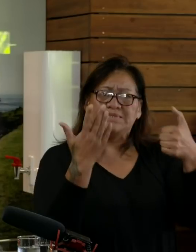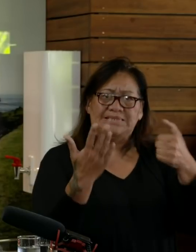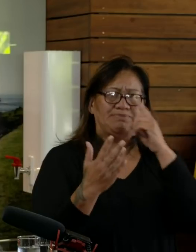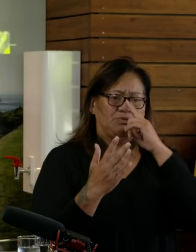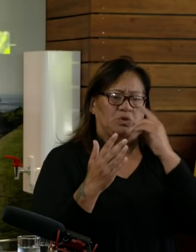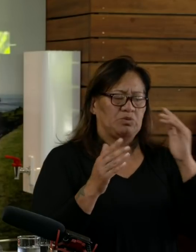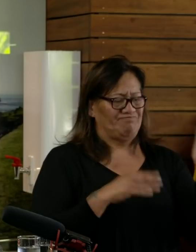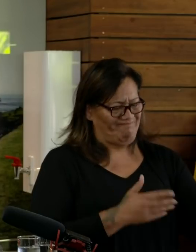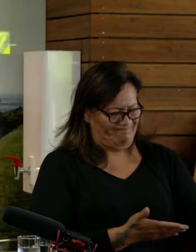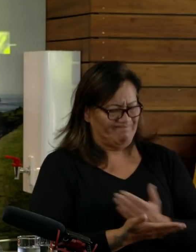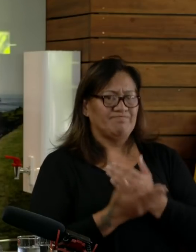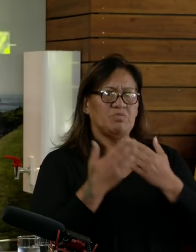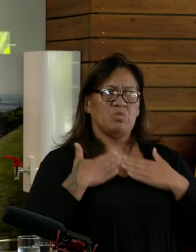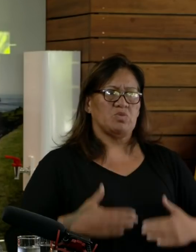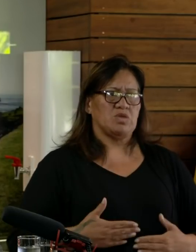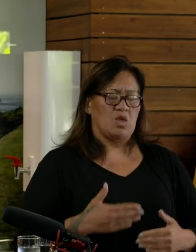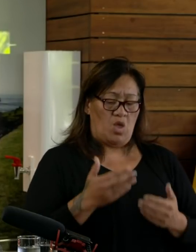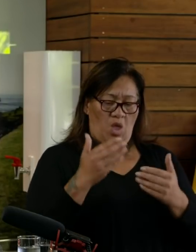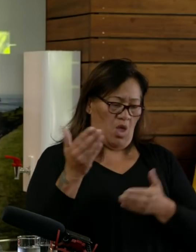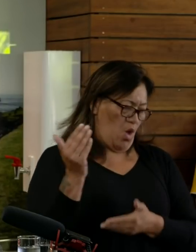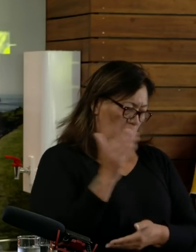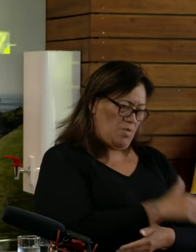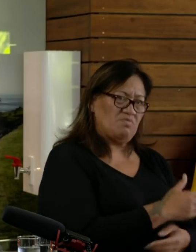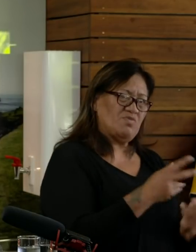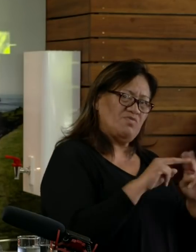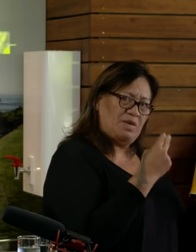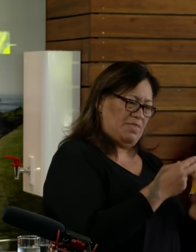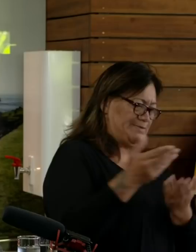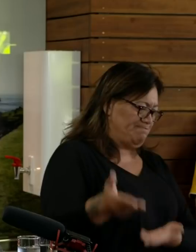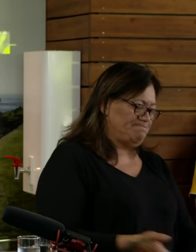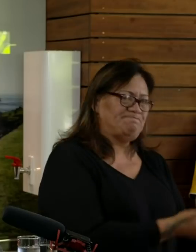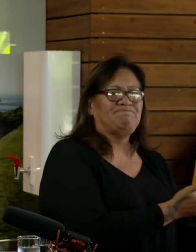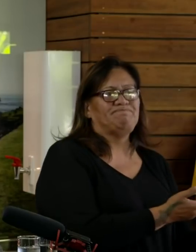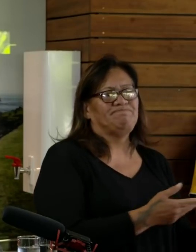people were returned to their loved ones.